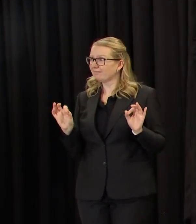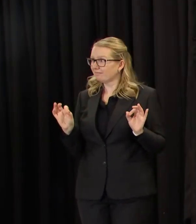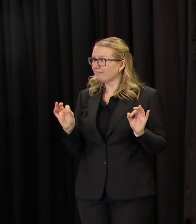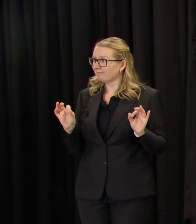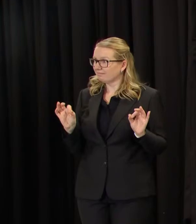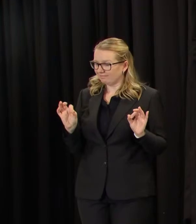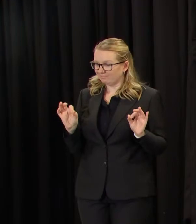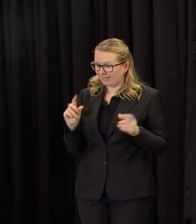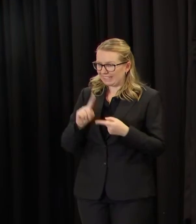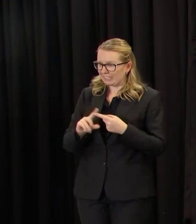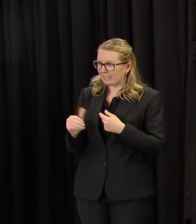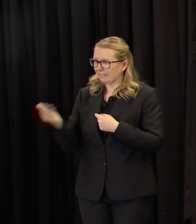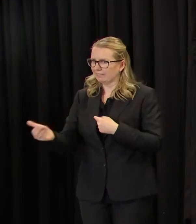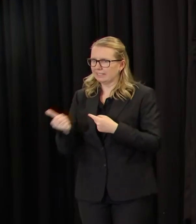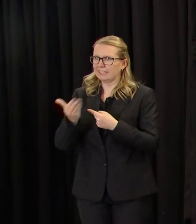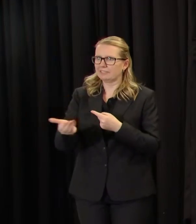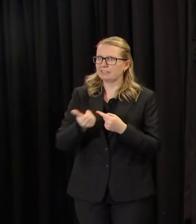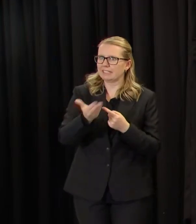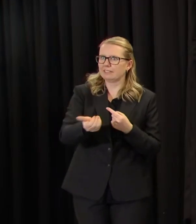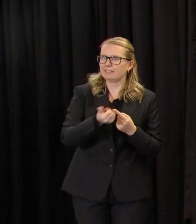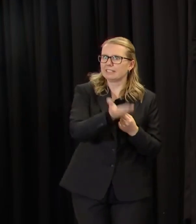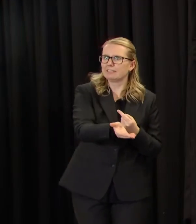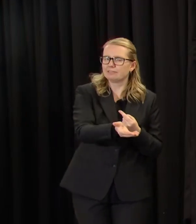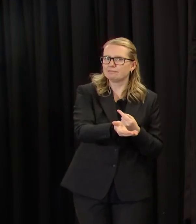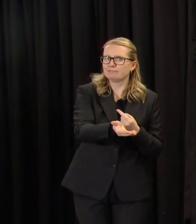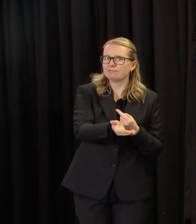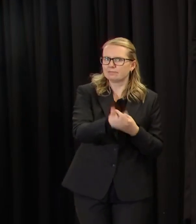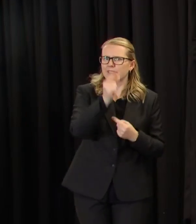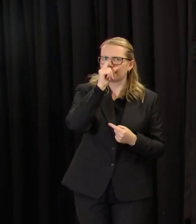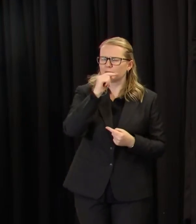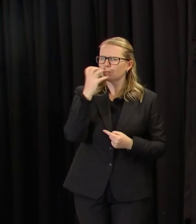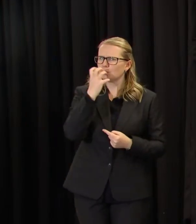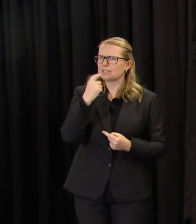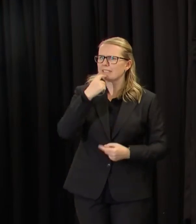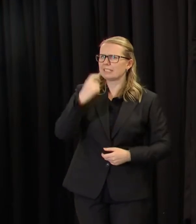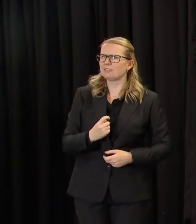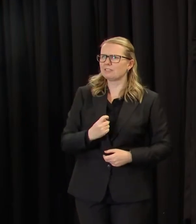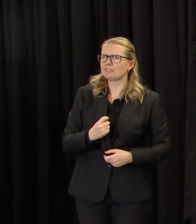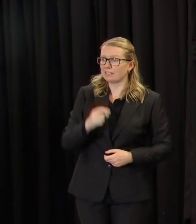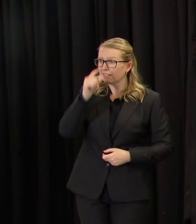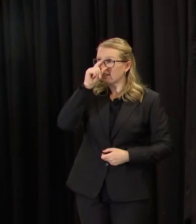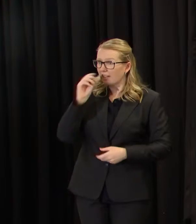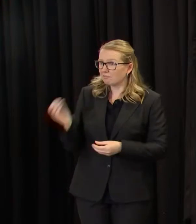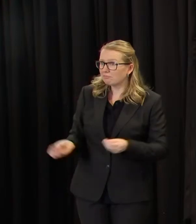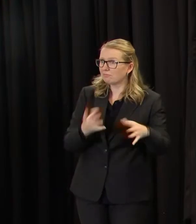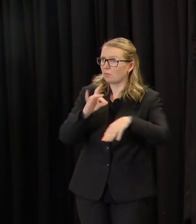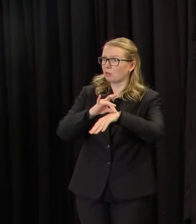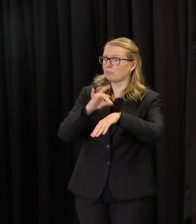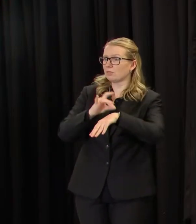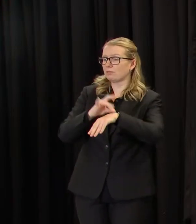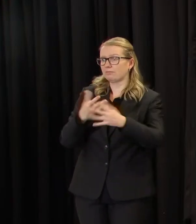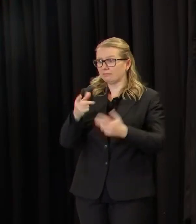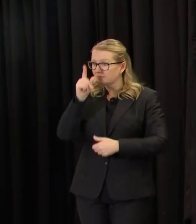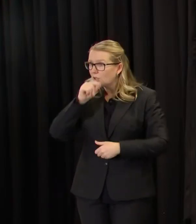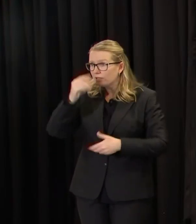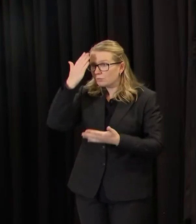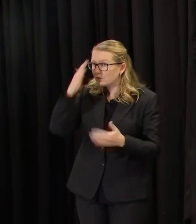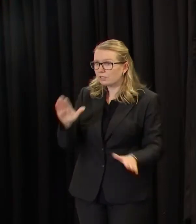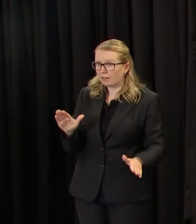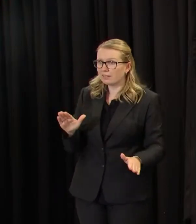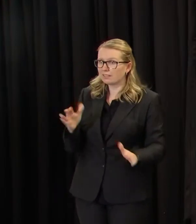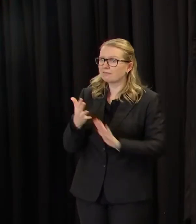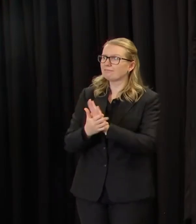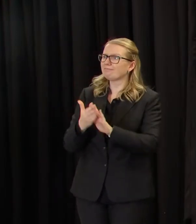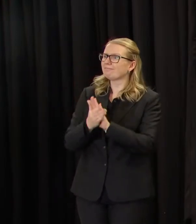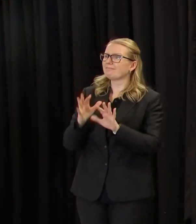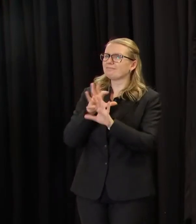can be very mild in some people and deadly in others. So it's a great challenge. So sadly, what I'm saying to you is it's not just